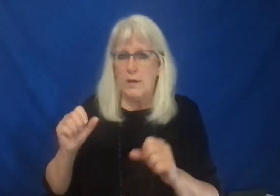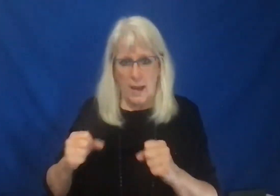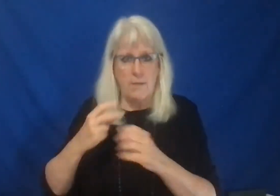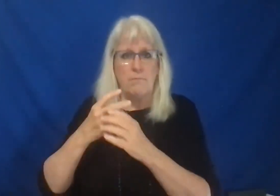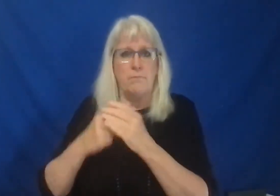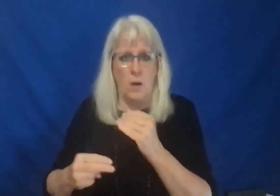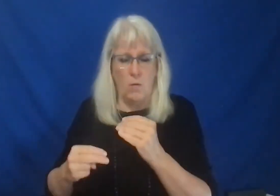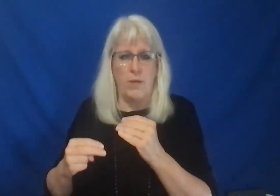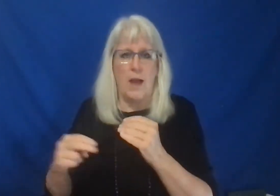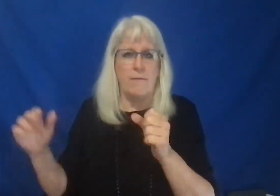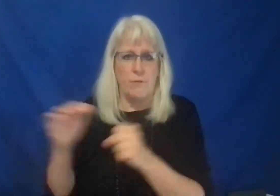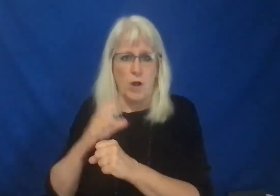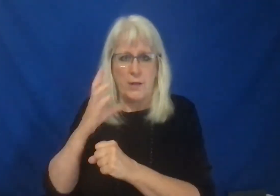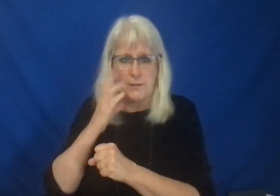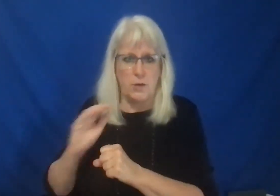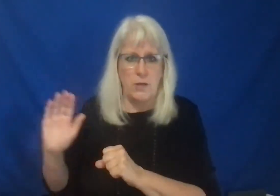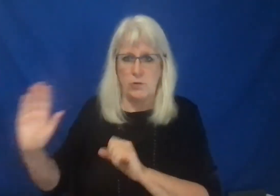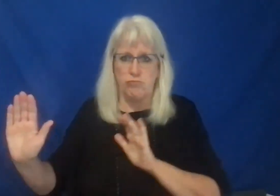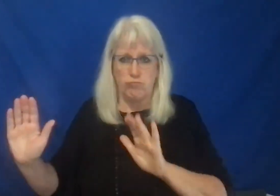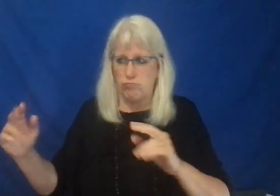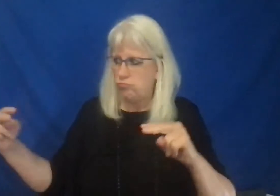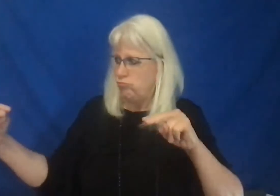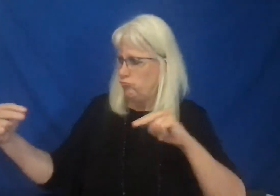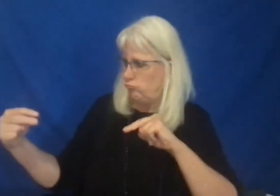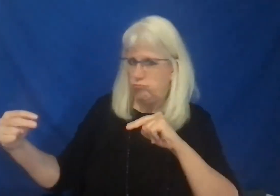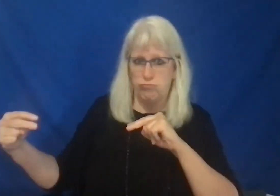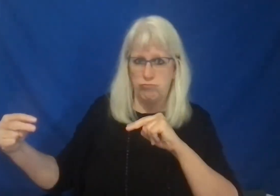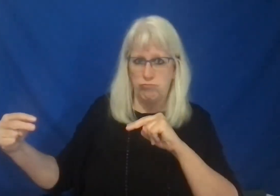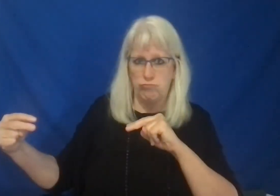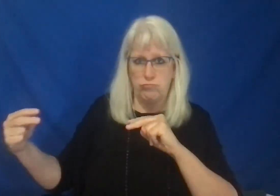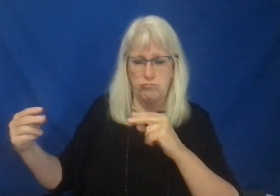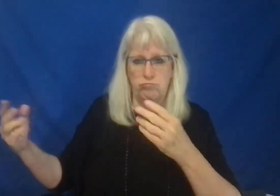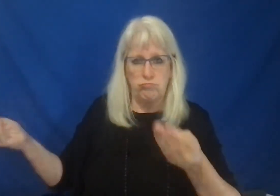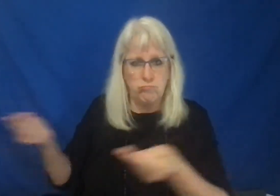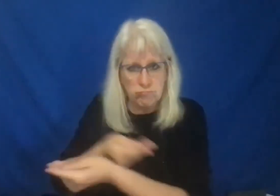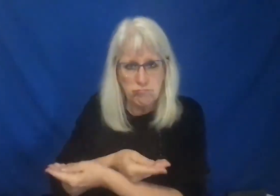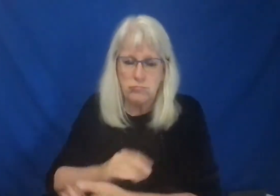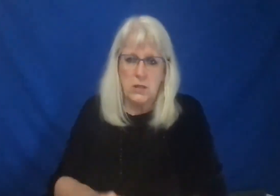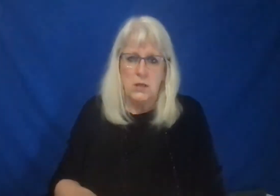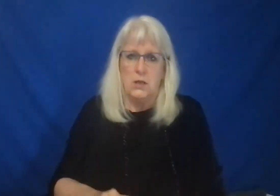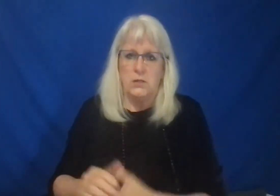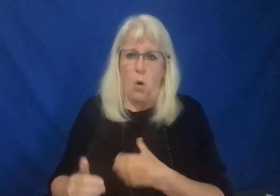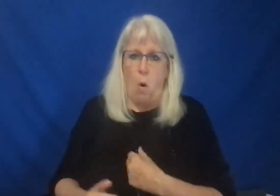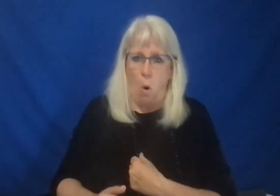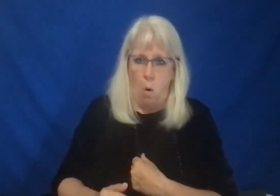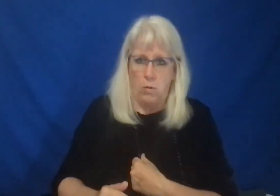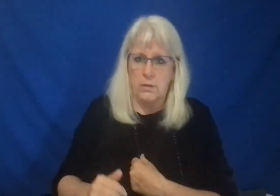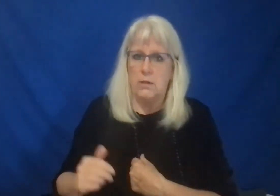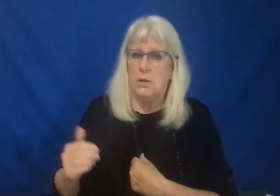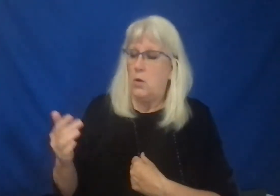our experience. And so trying to delay my gratification is one of the ways that I really try to